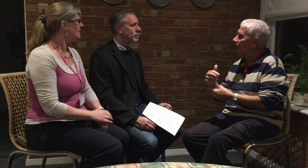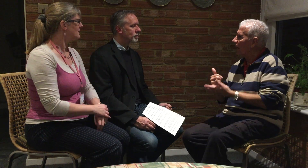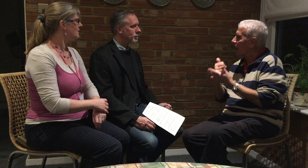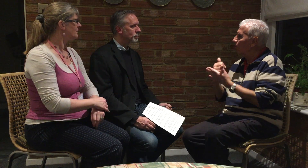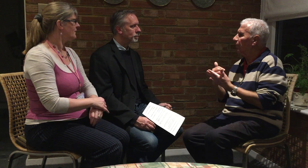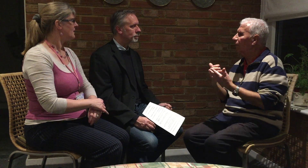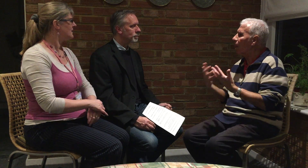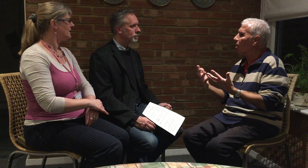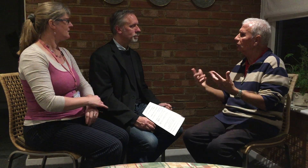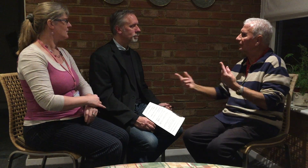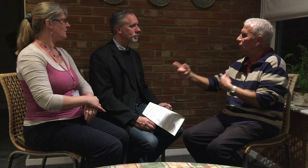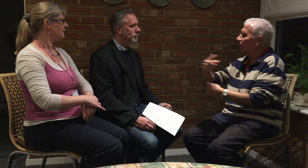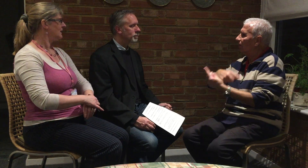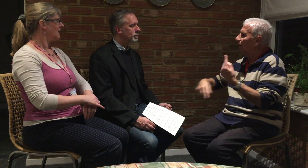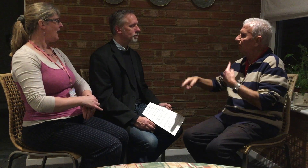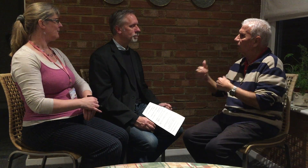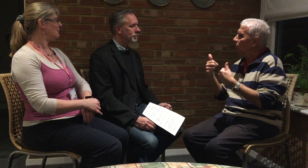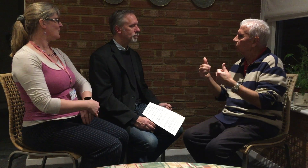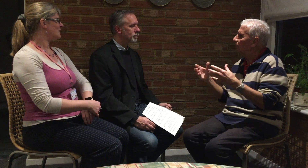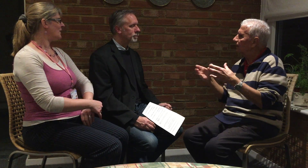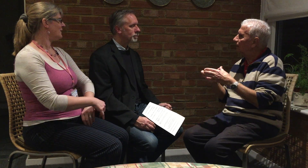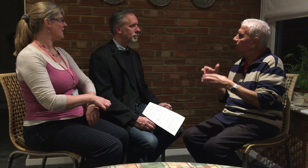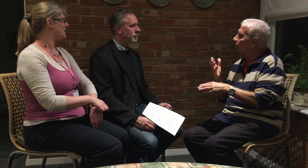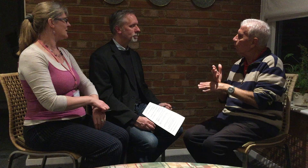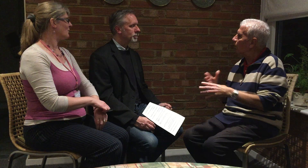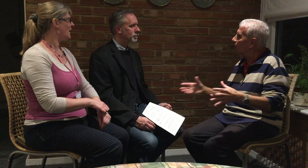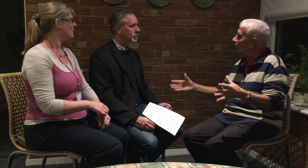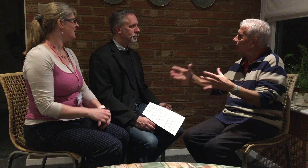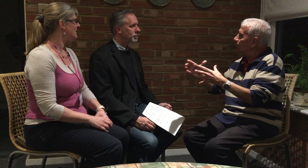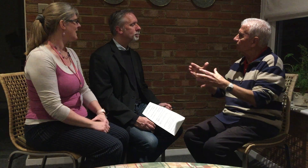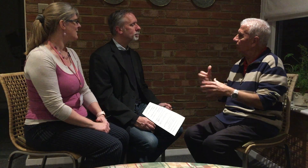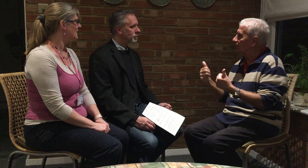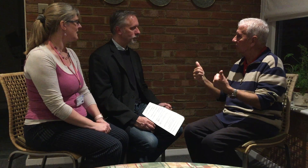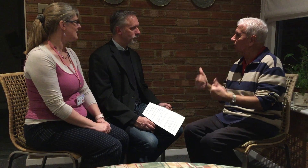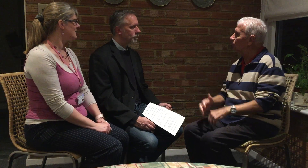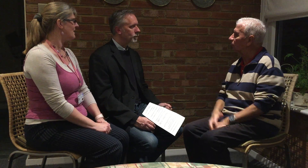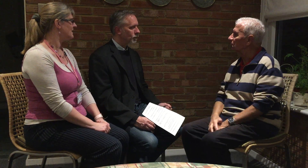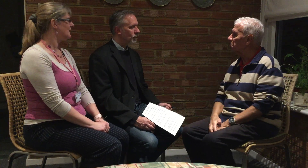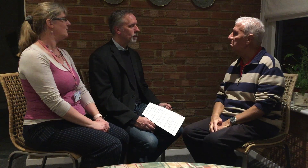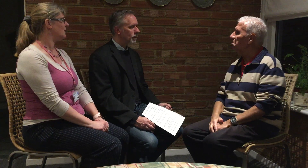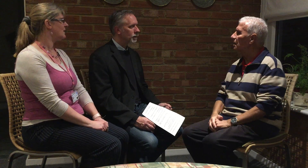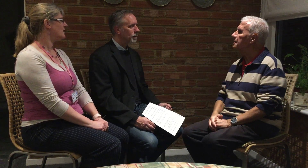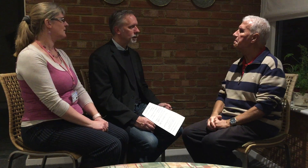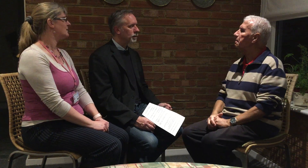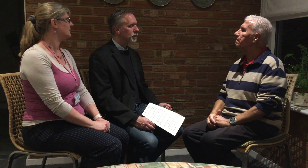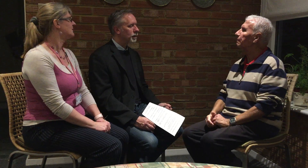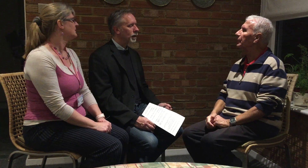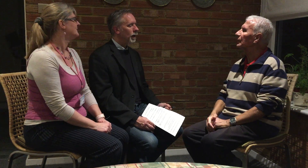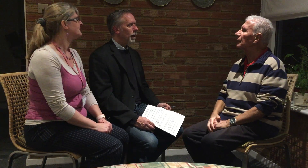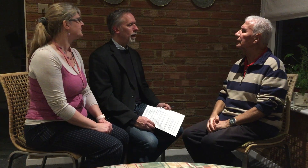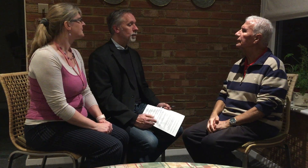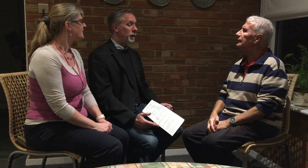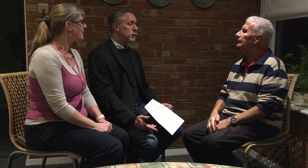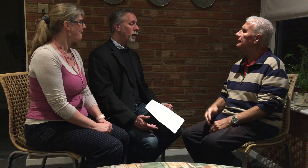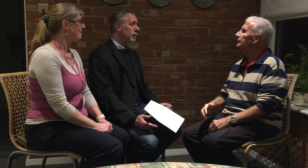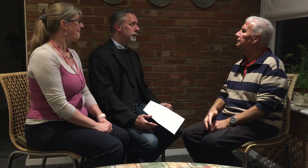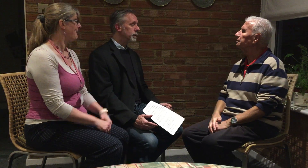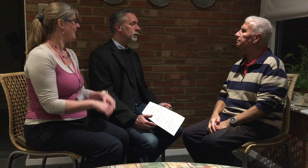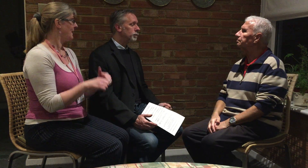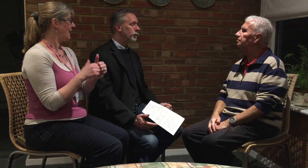That's a good firm, isn't it? To sort of help lots of other firms. It's sort of helping together, really, isn't it? It's like teamwork. No, that's good. And the best part is, for